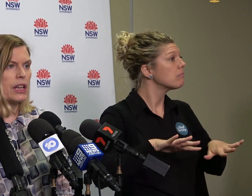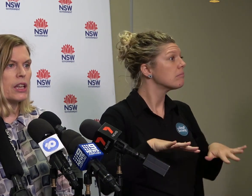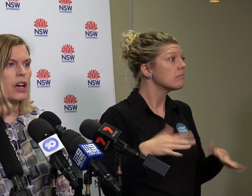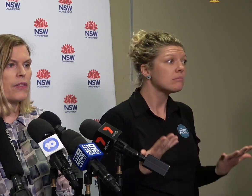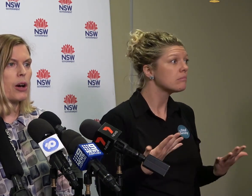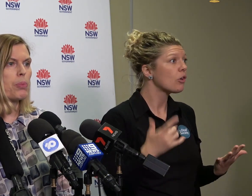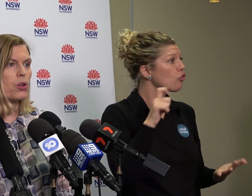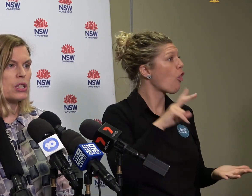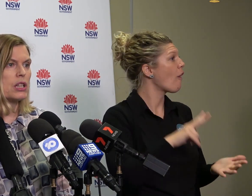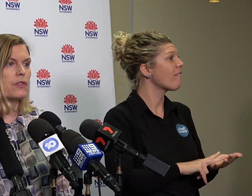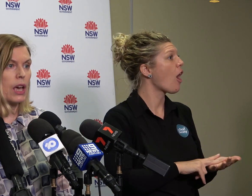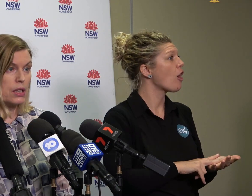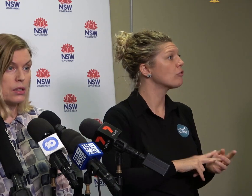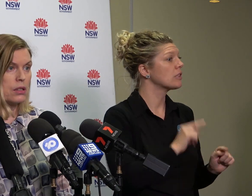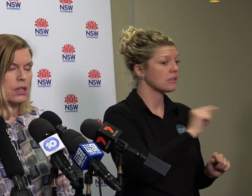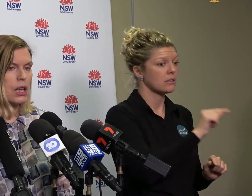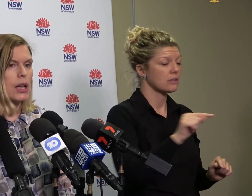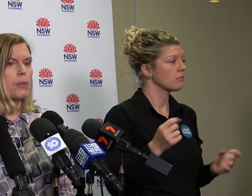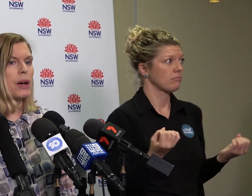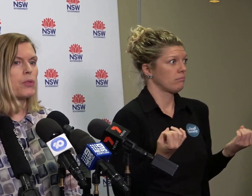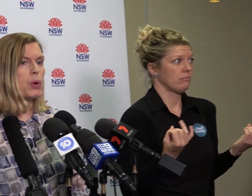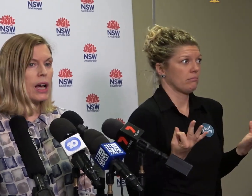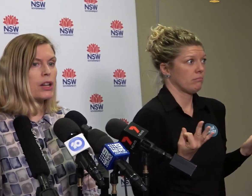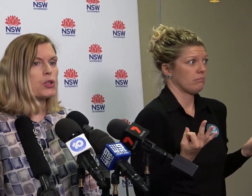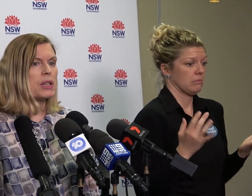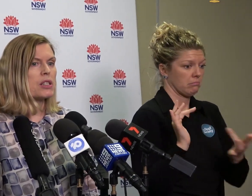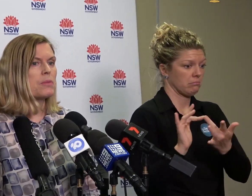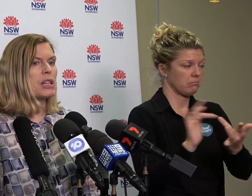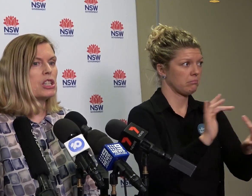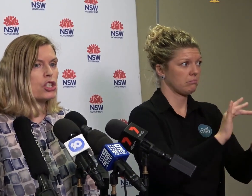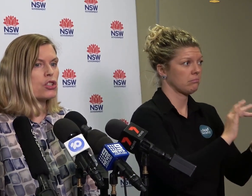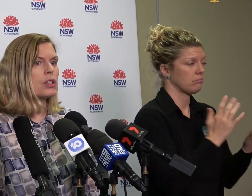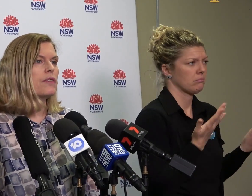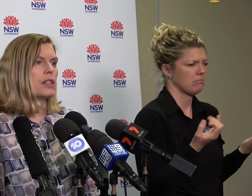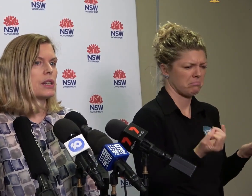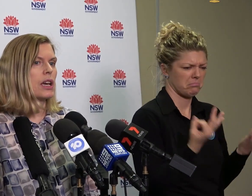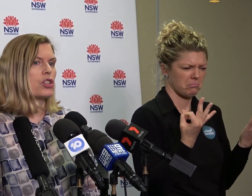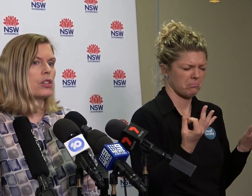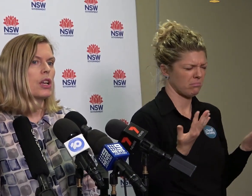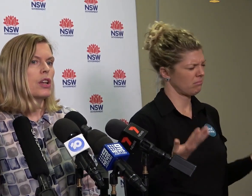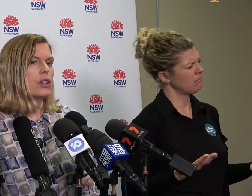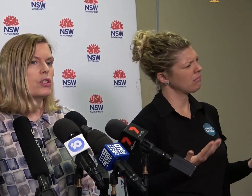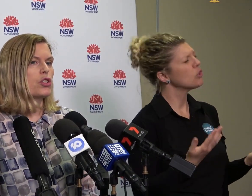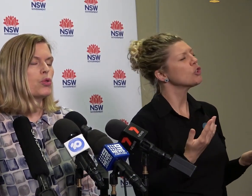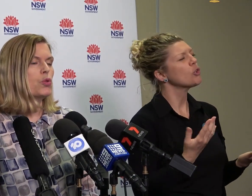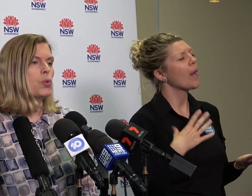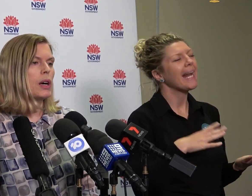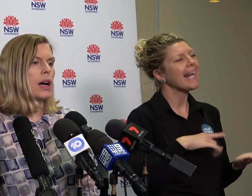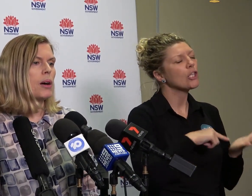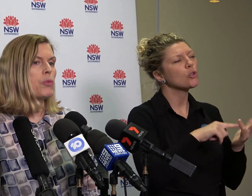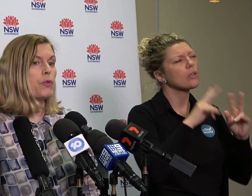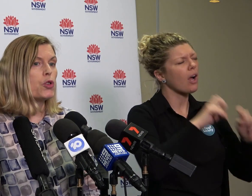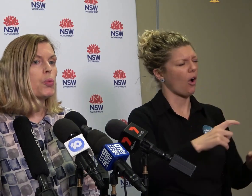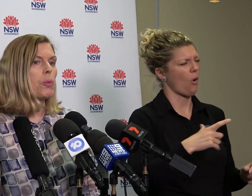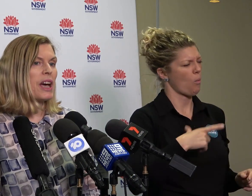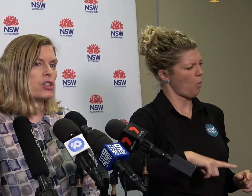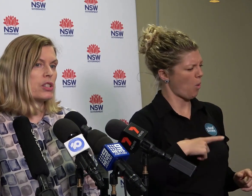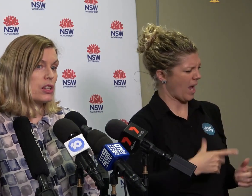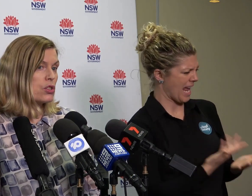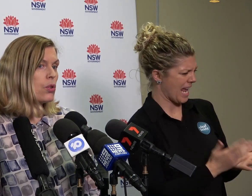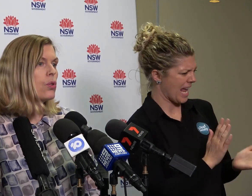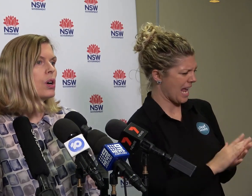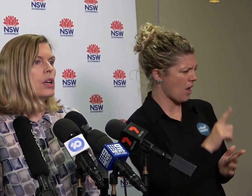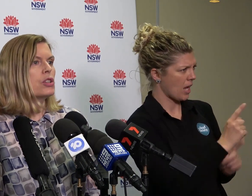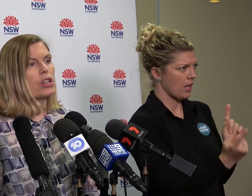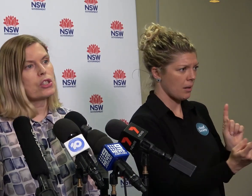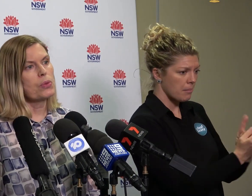for any of our positive cases, but we are doing some additional investigation to review what patients